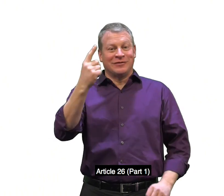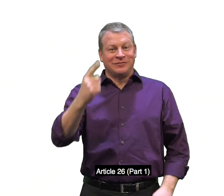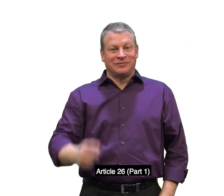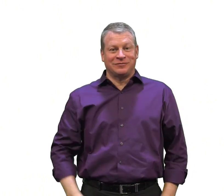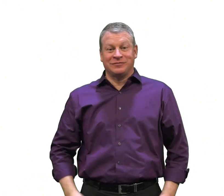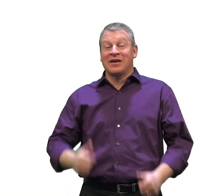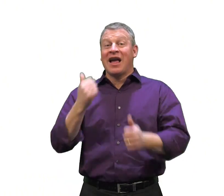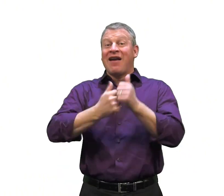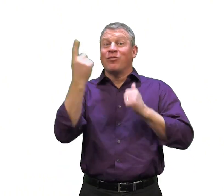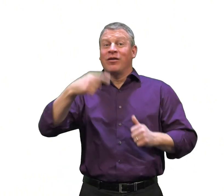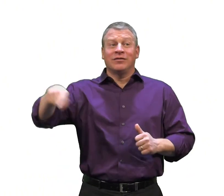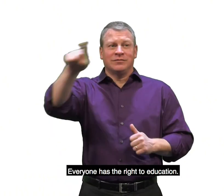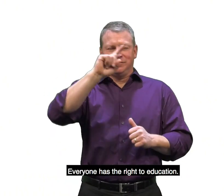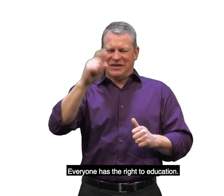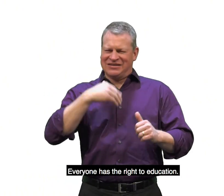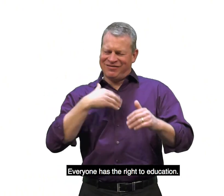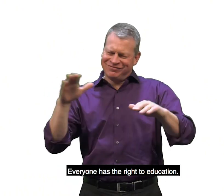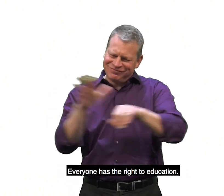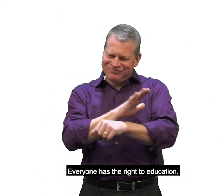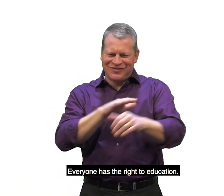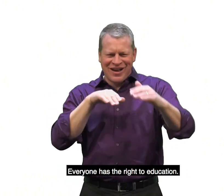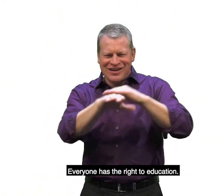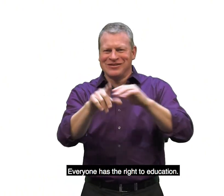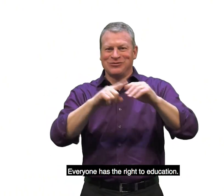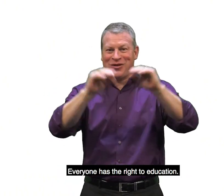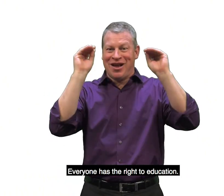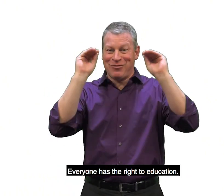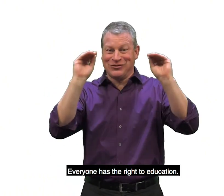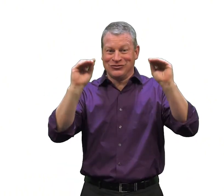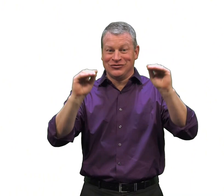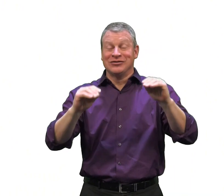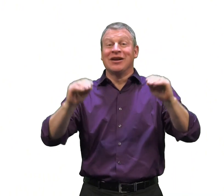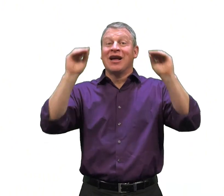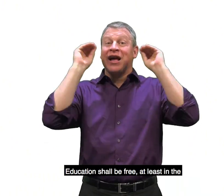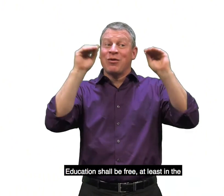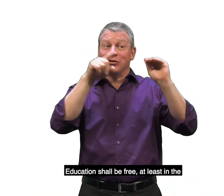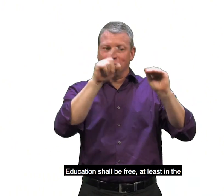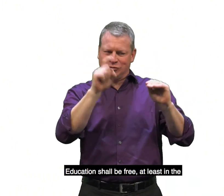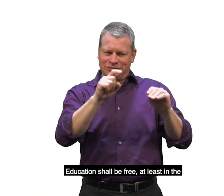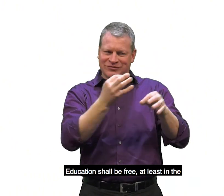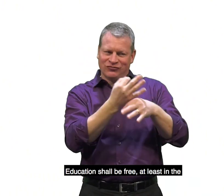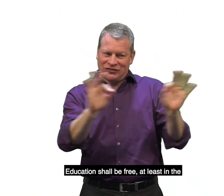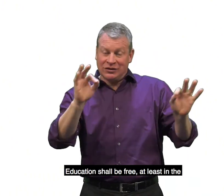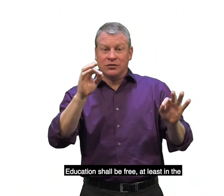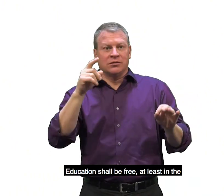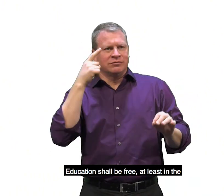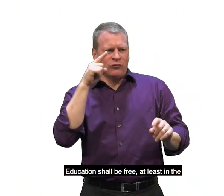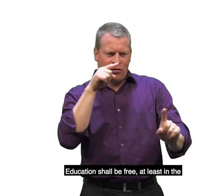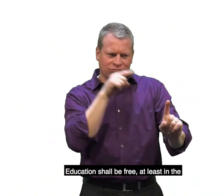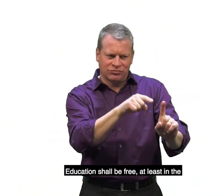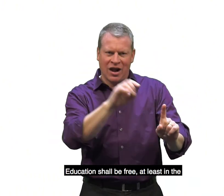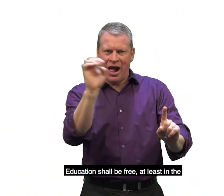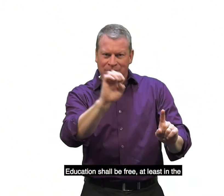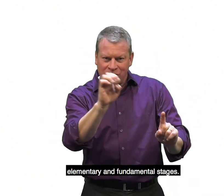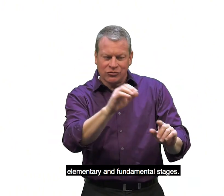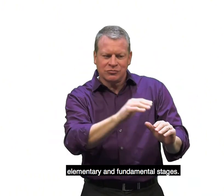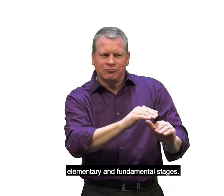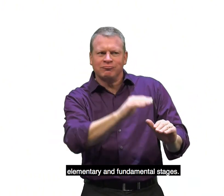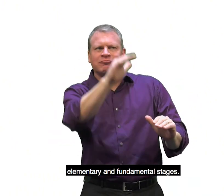1. Everyone has the right to education. Education shall be free, at least in the elementary